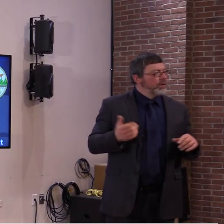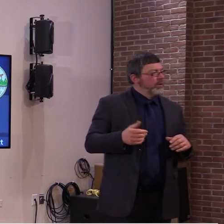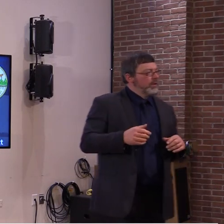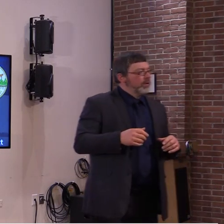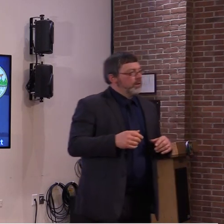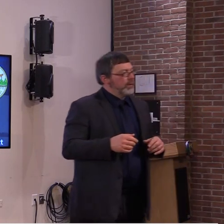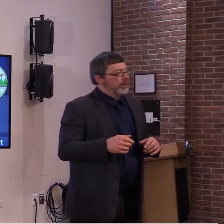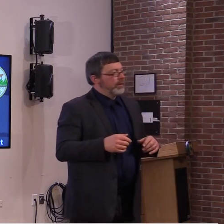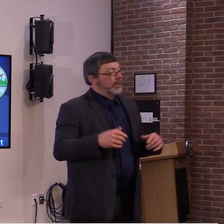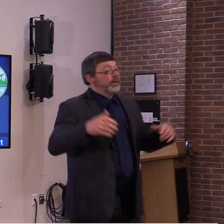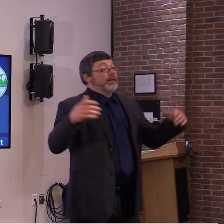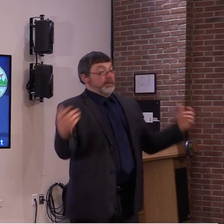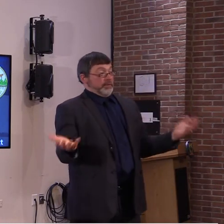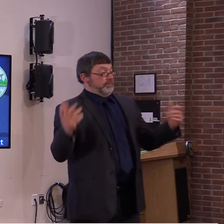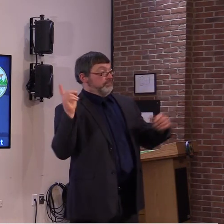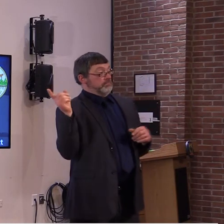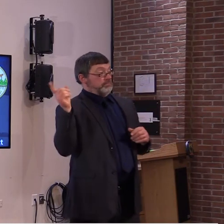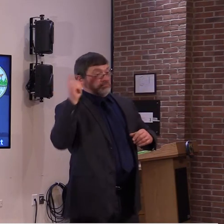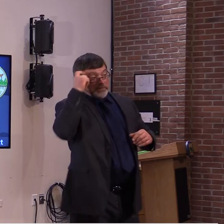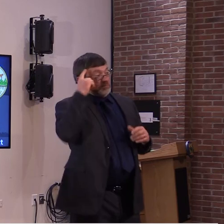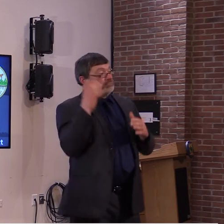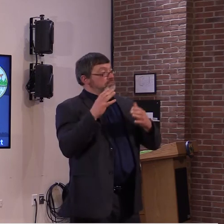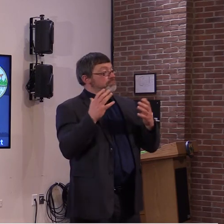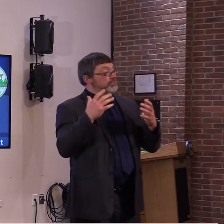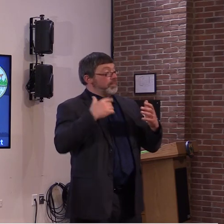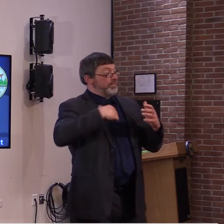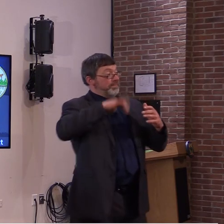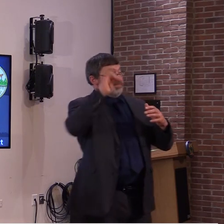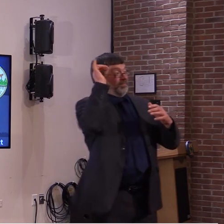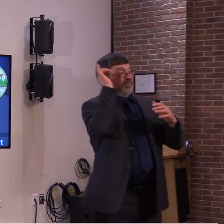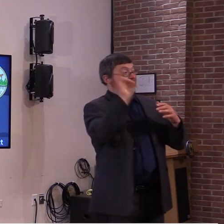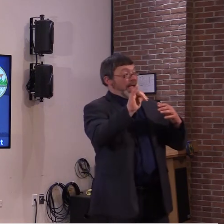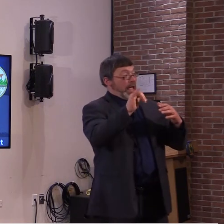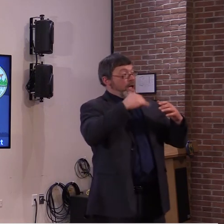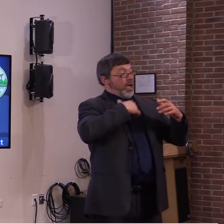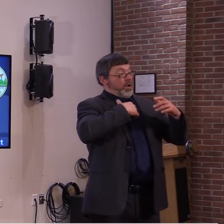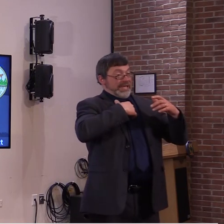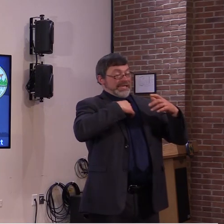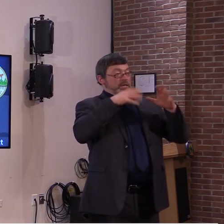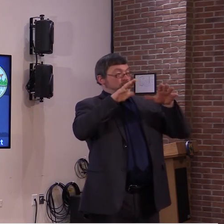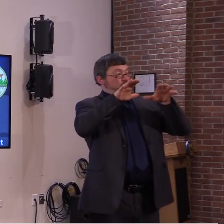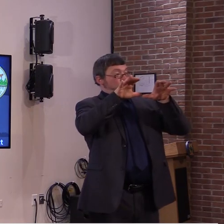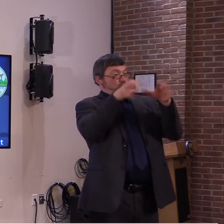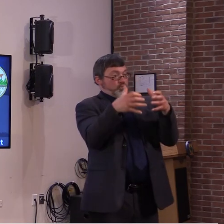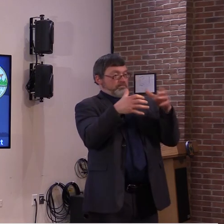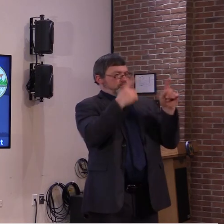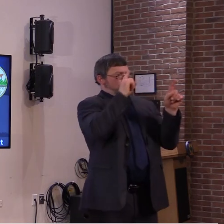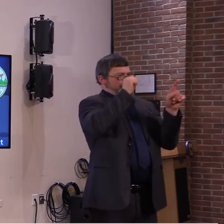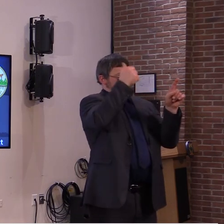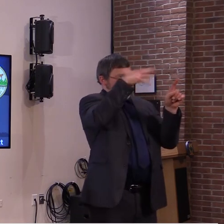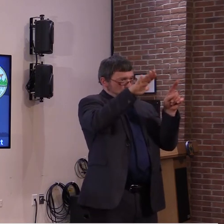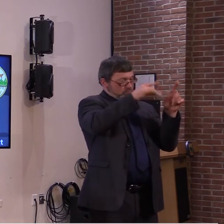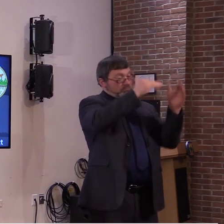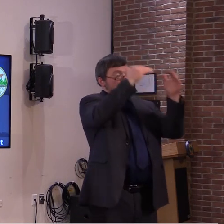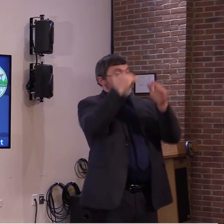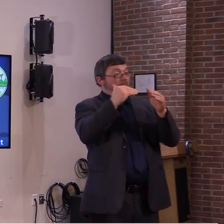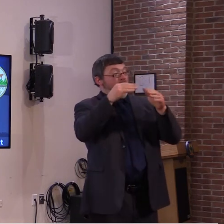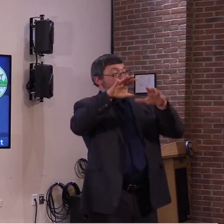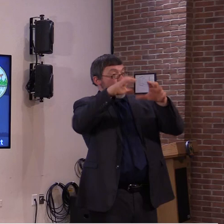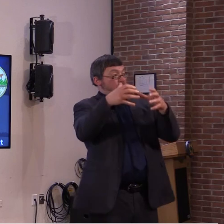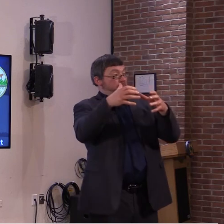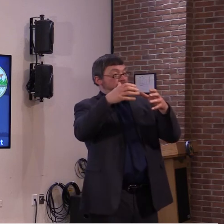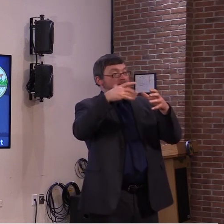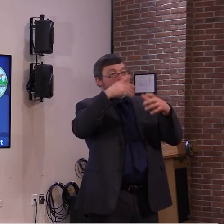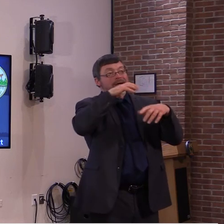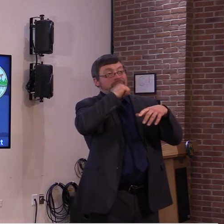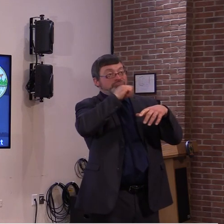control, I think you'll see a natural progression, and you'll see an increase in the rate of